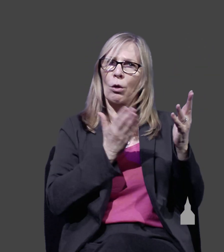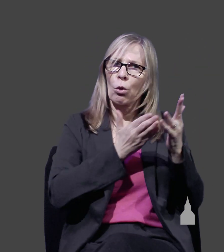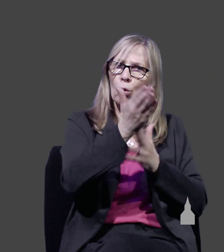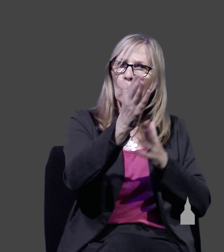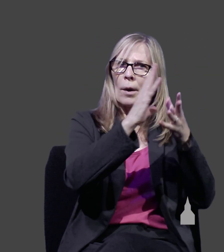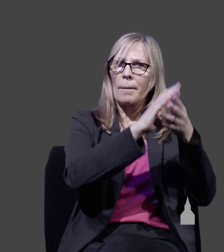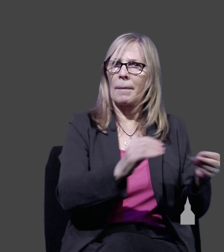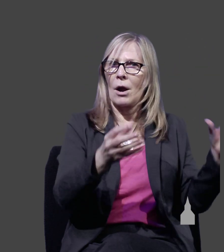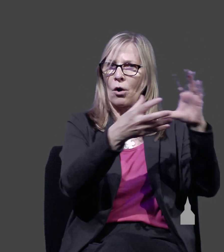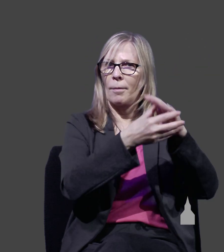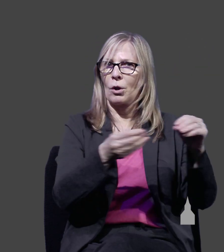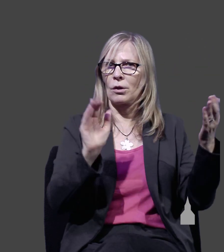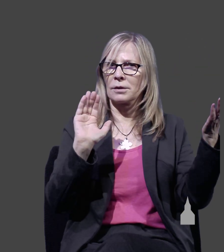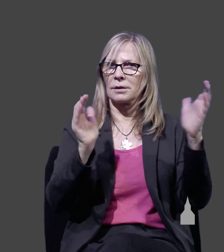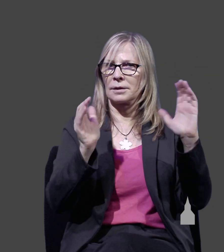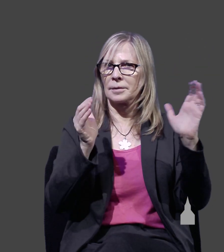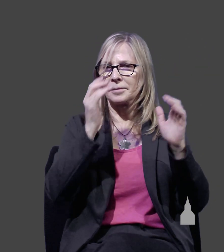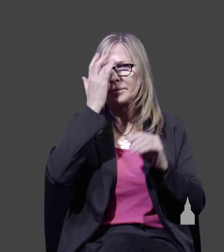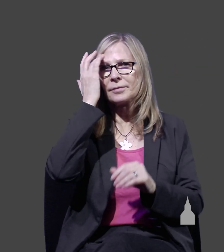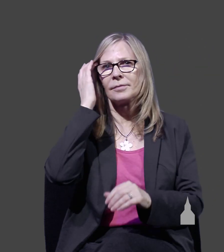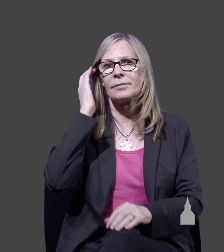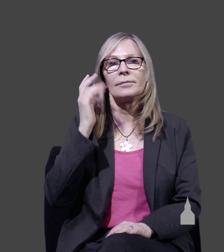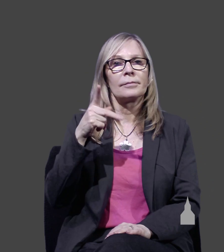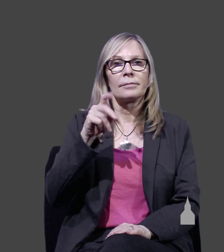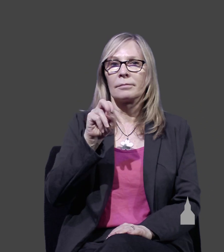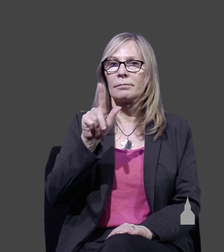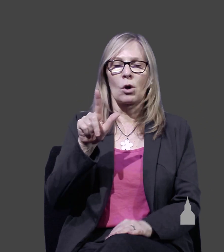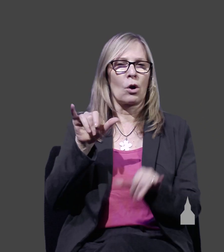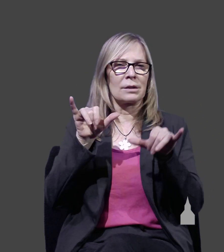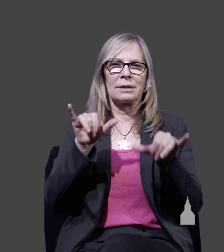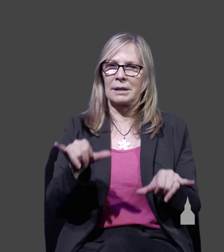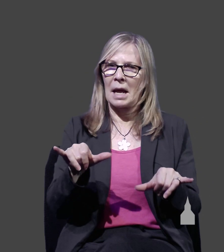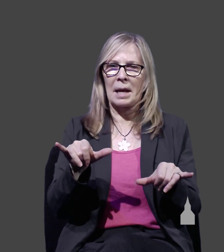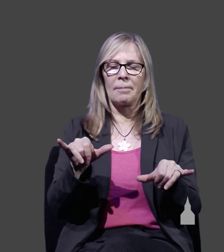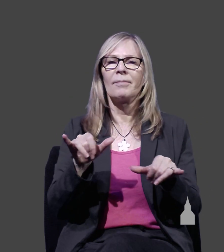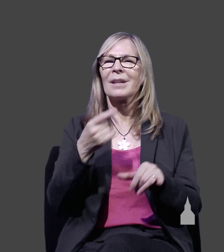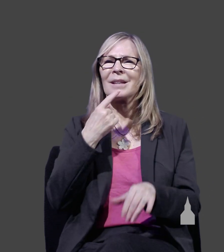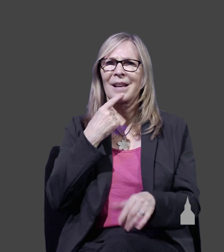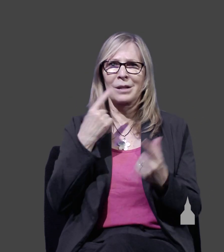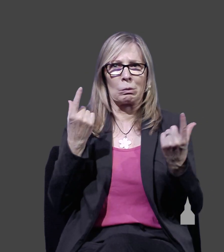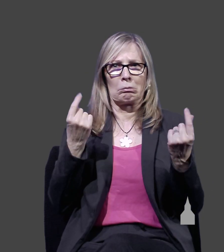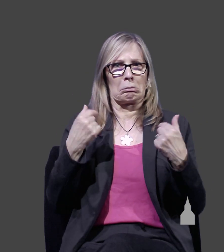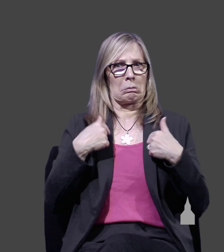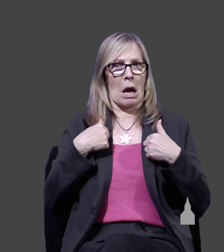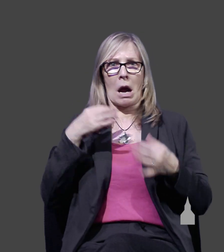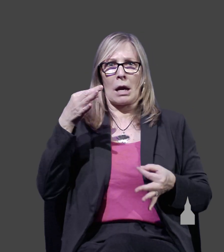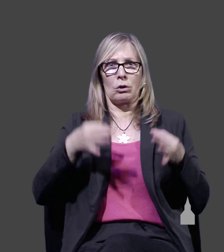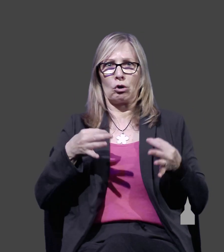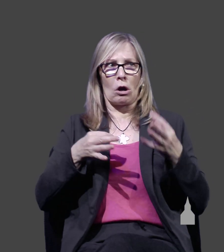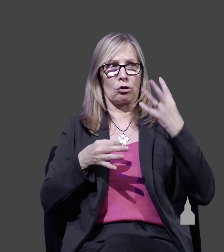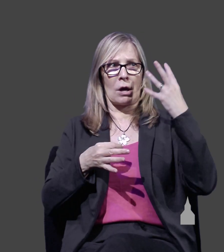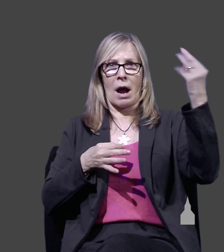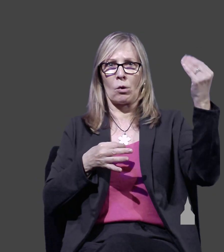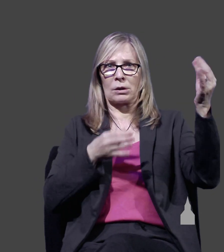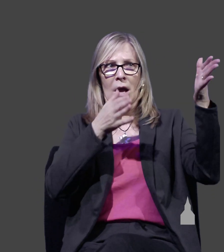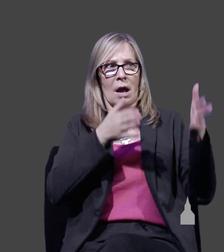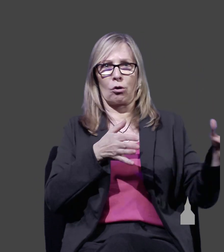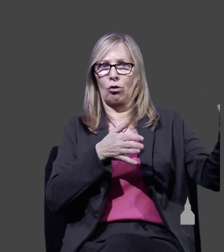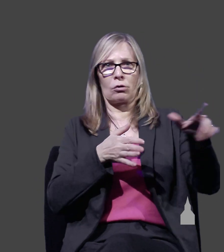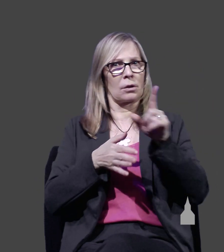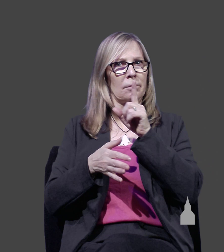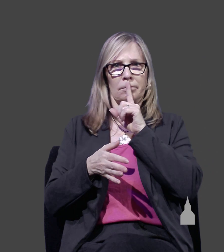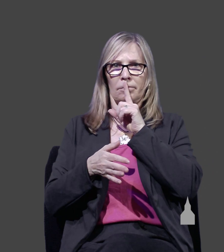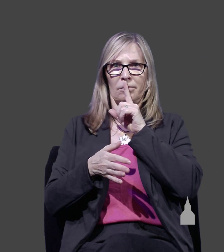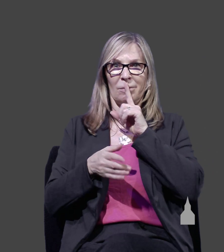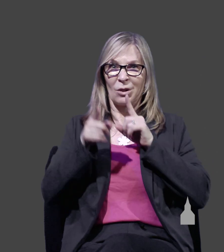Paul made this distinction in 1 Corinthians 5, verses 12 and 13. For what have I to do with judging outsiders? Do you not